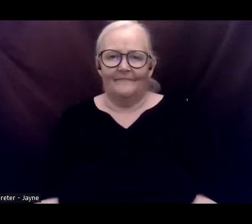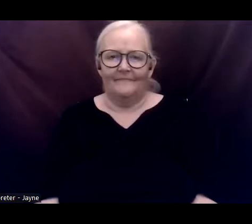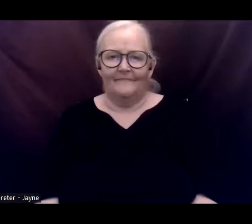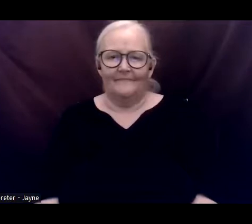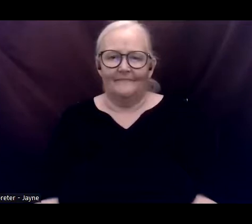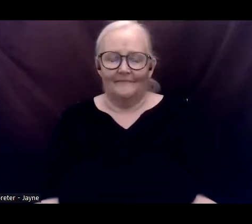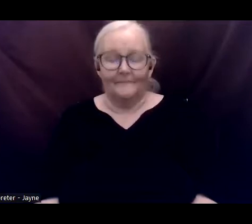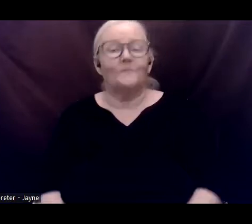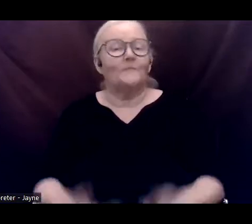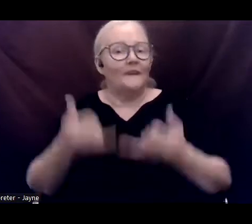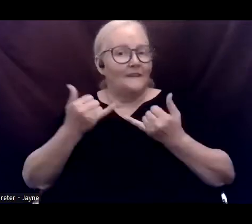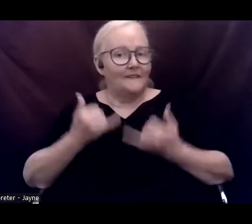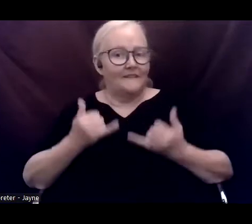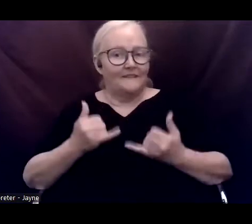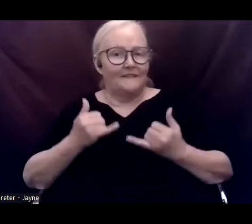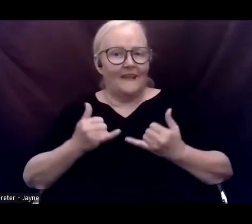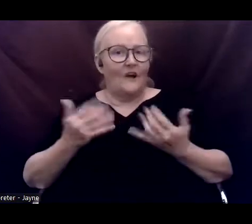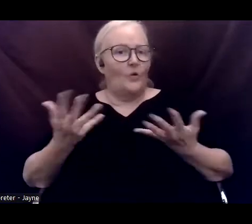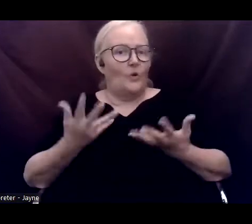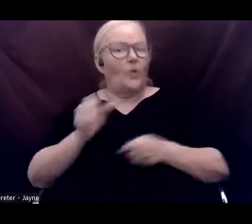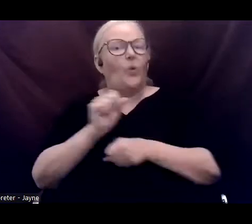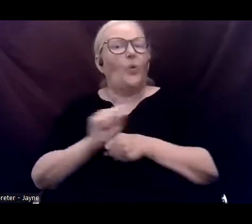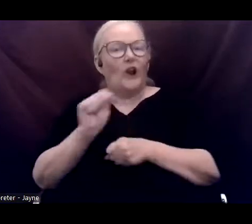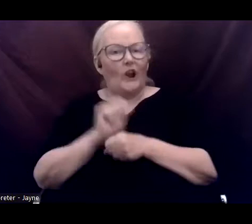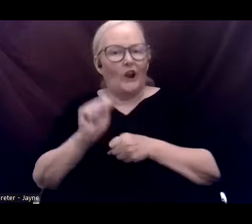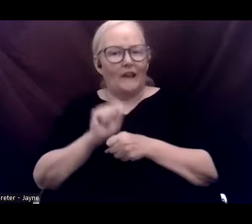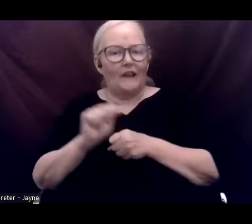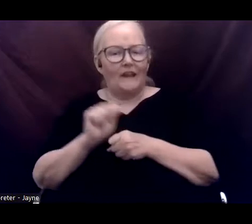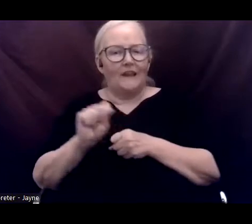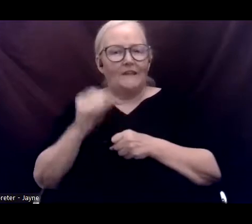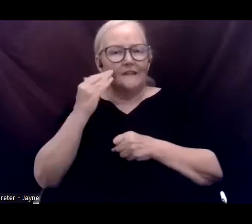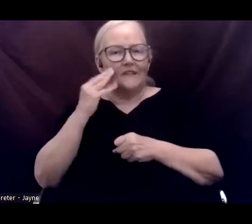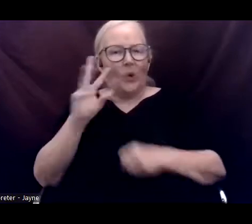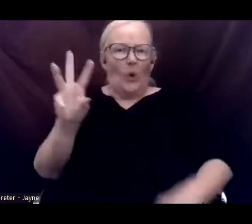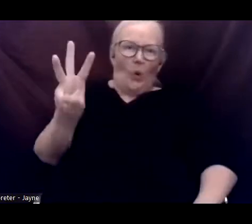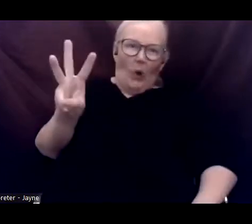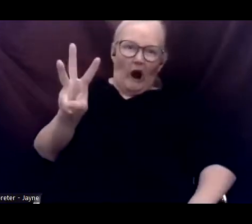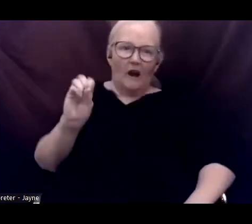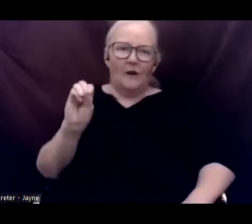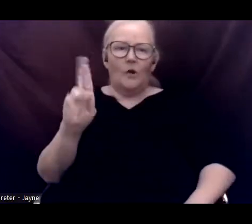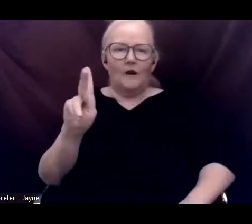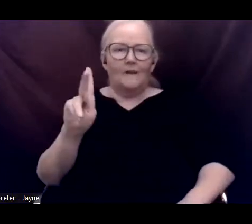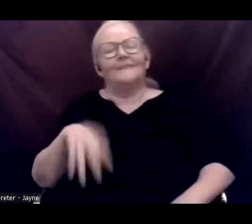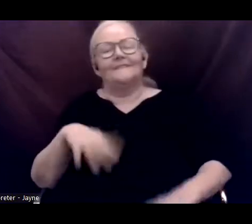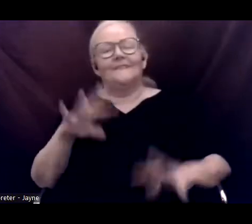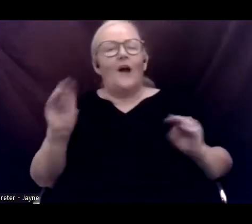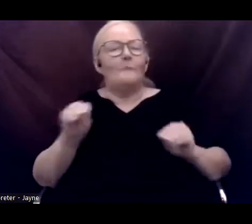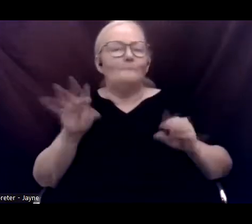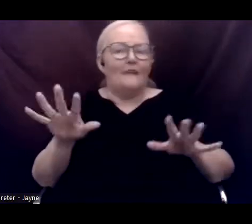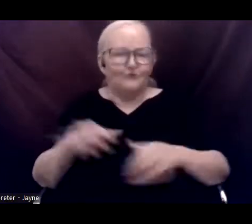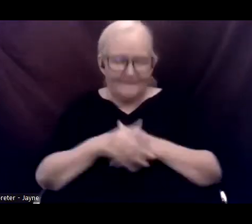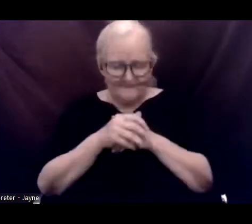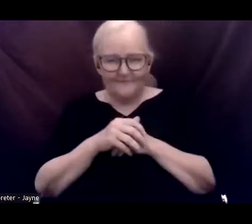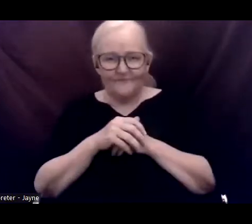And now, the work. That's with a capital W, a magical working. Using